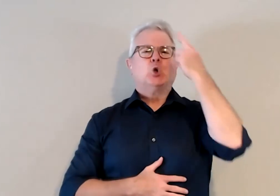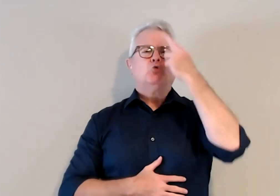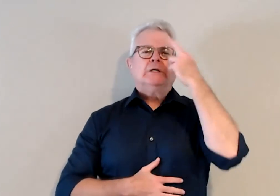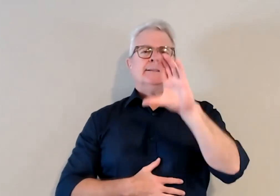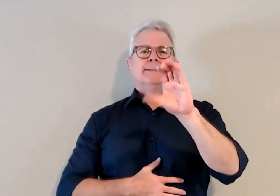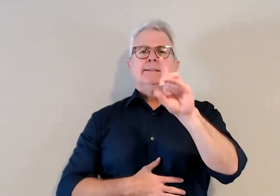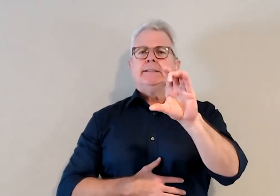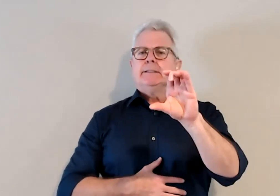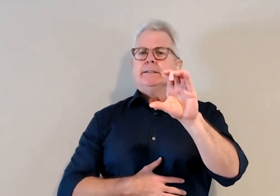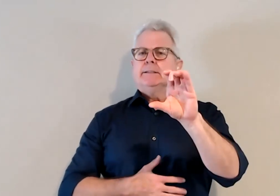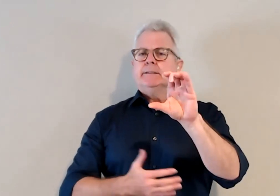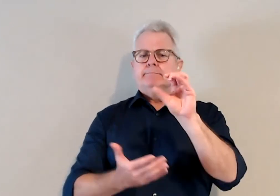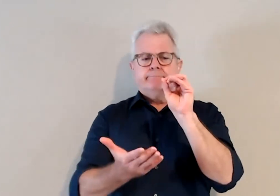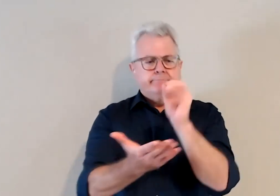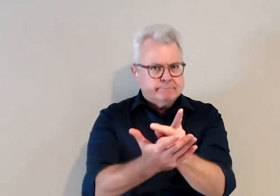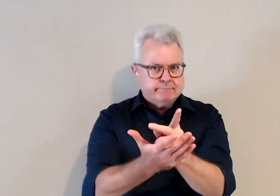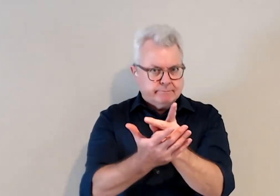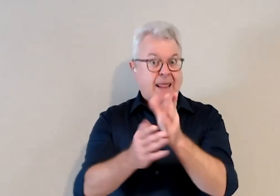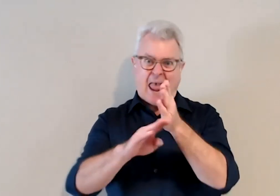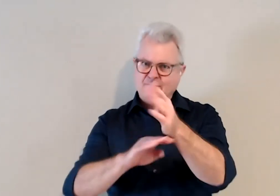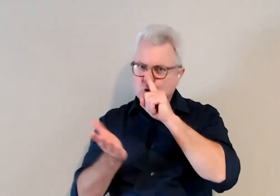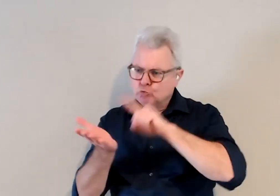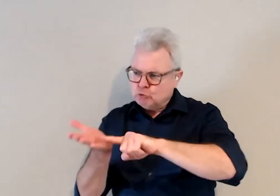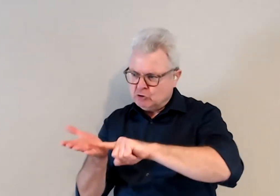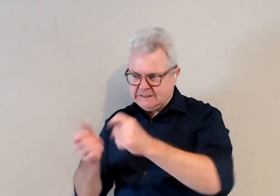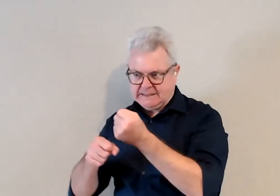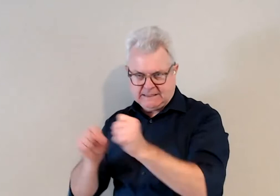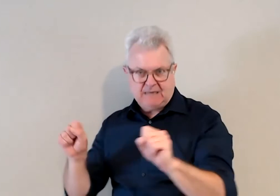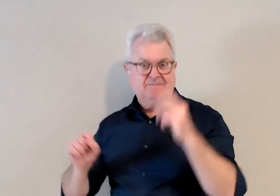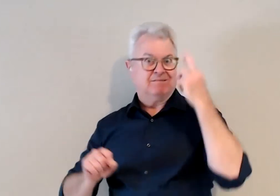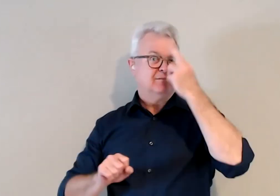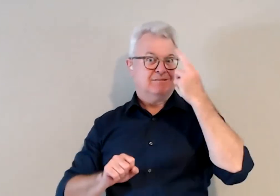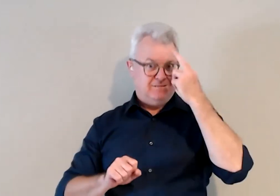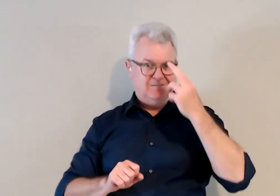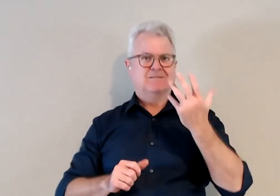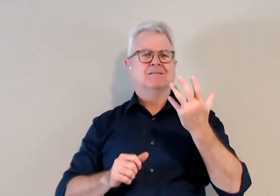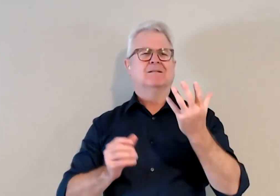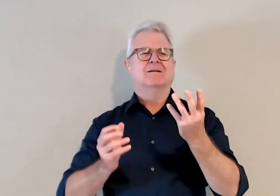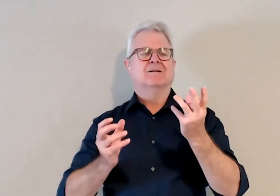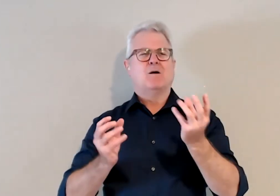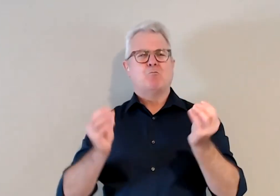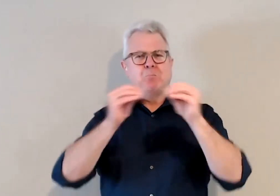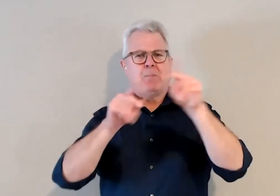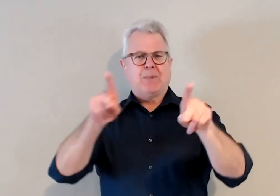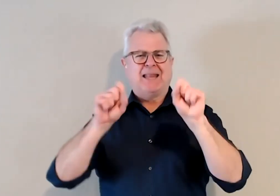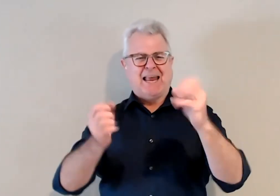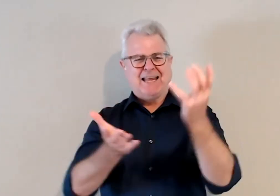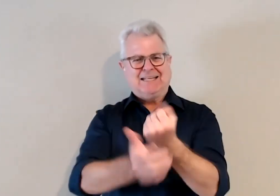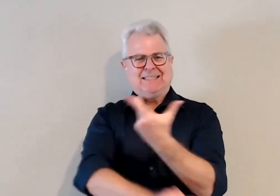best opinion that you can get is from your physician. But I can assure you that all the research has been done,